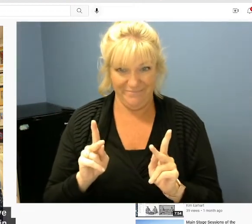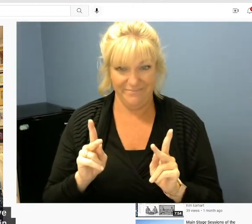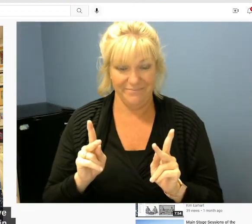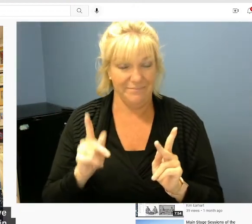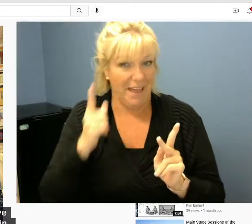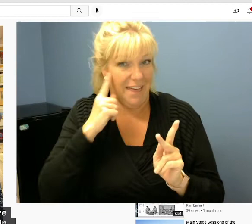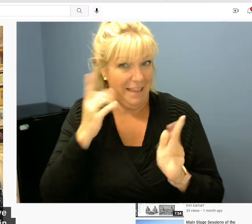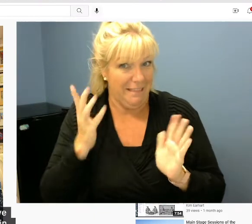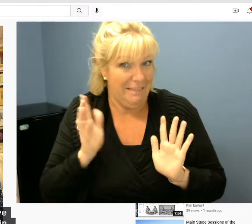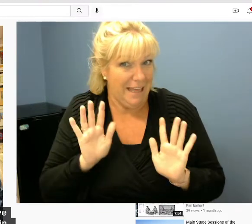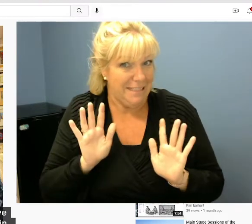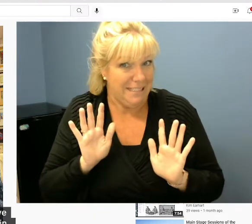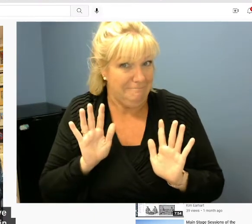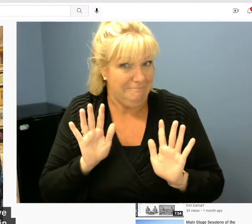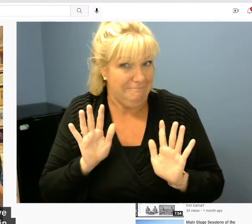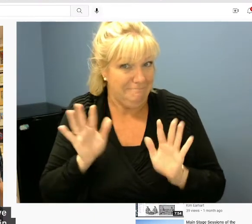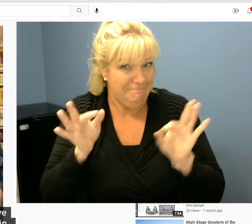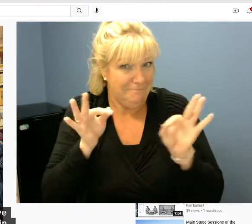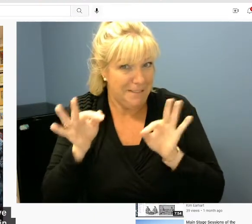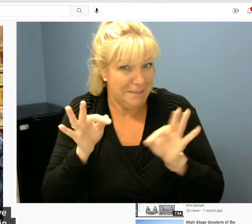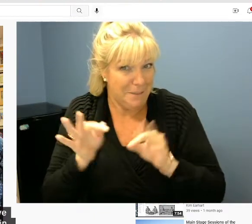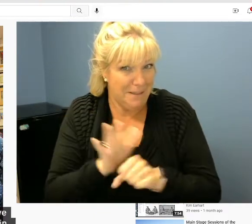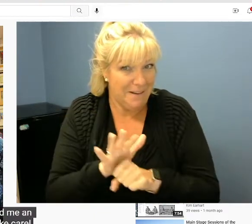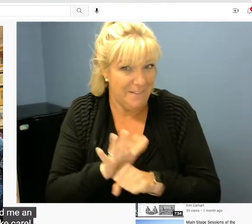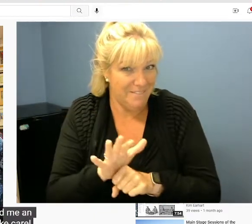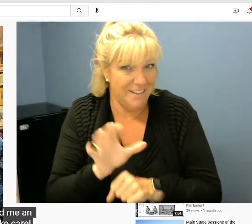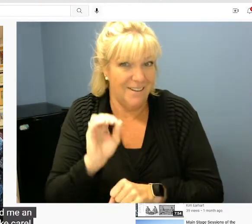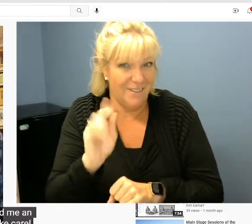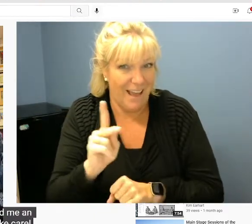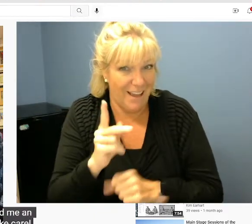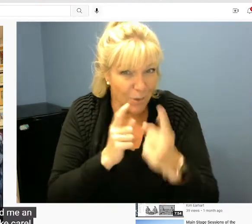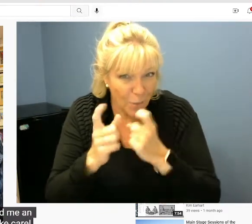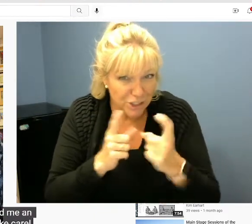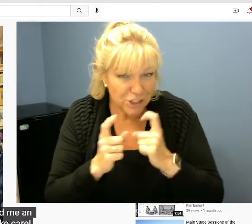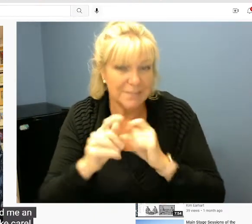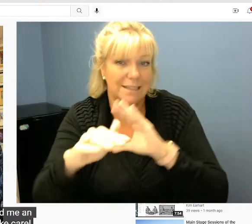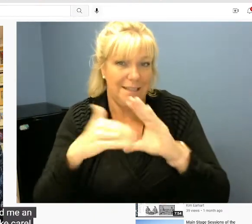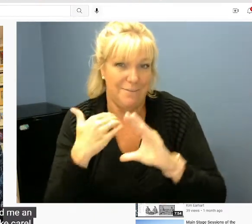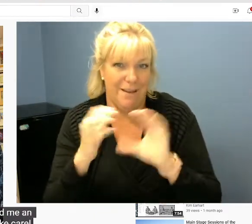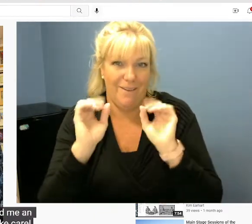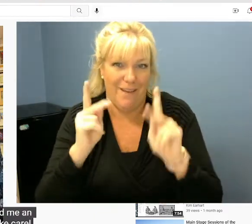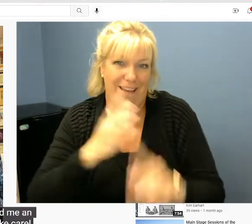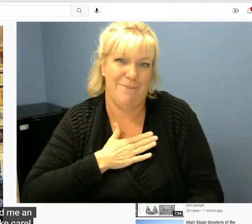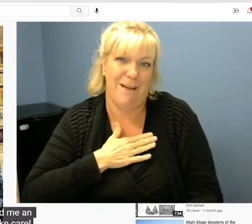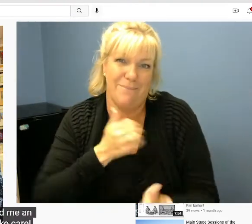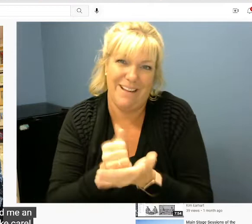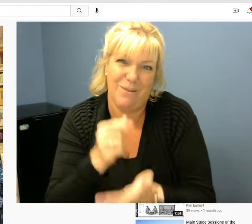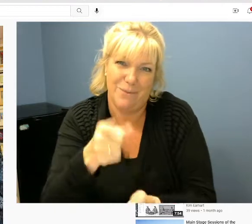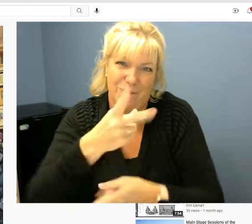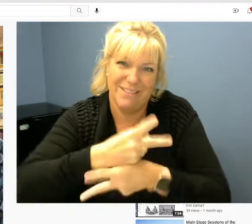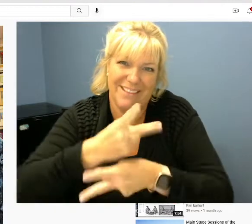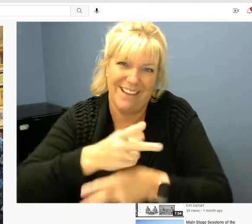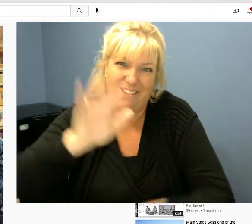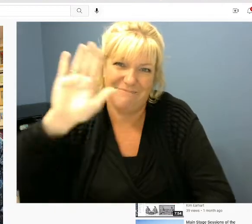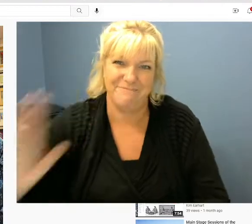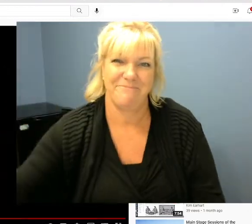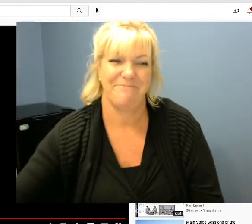think I've hit all the main points. Again, if you got any questions, just send me an email. I'm always happy to help. Take care.